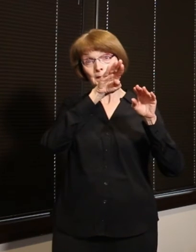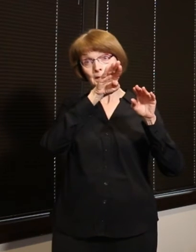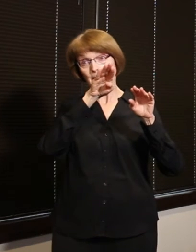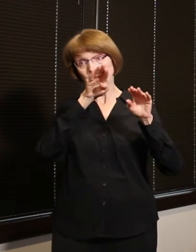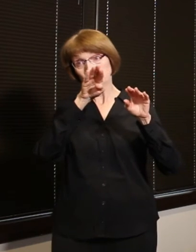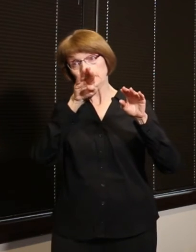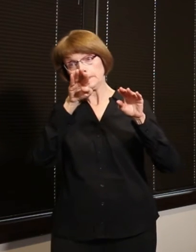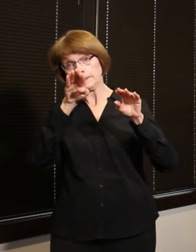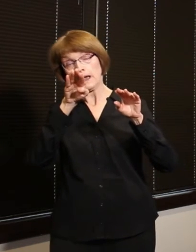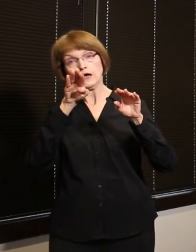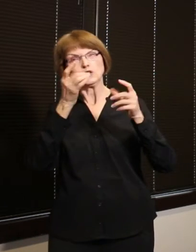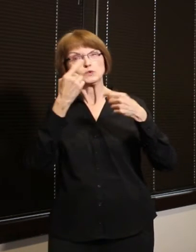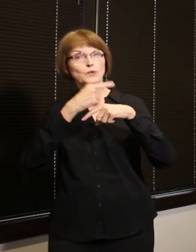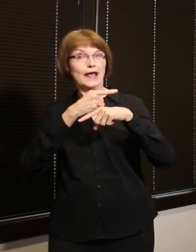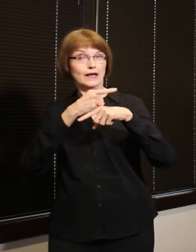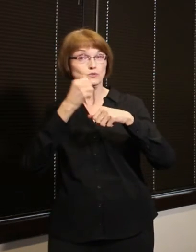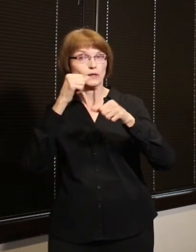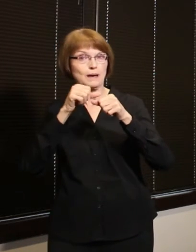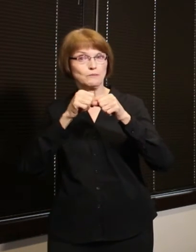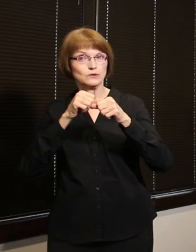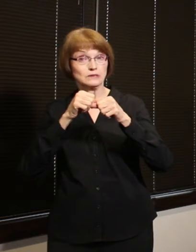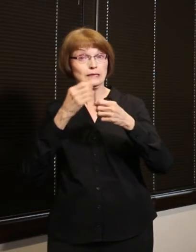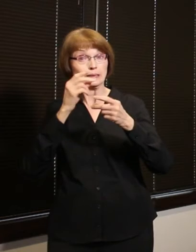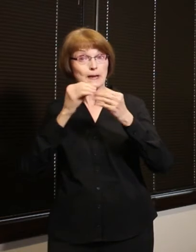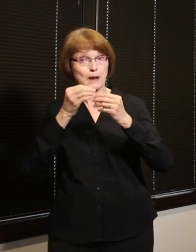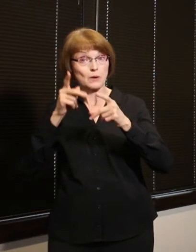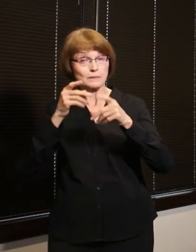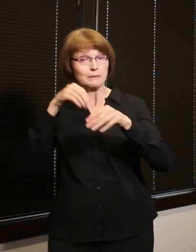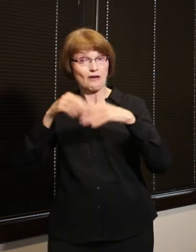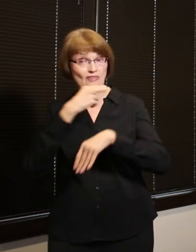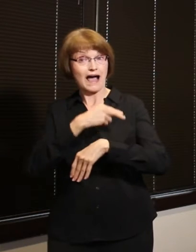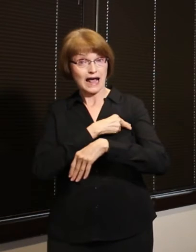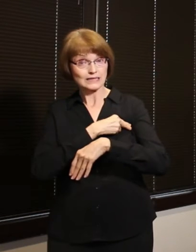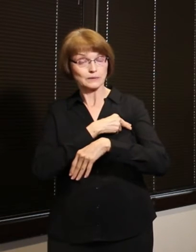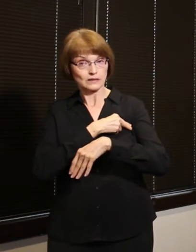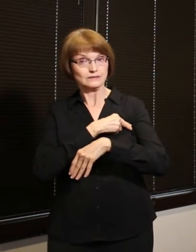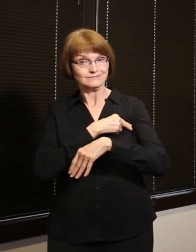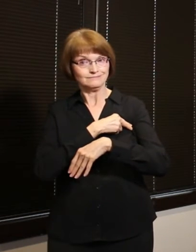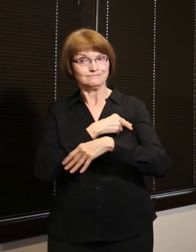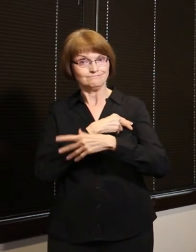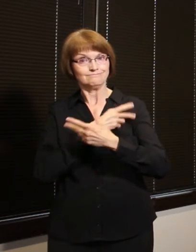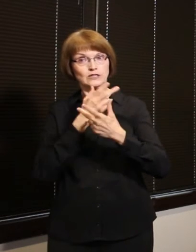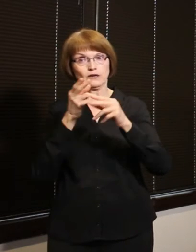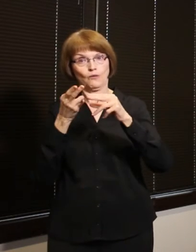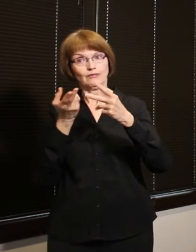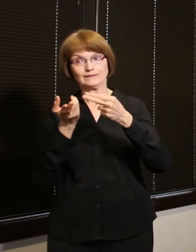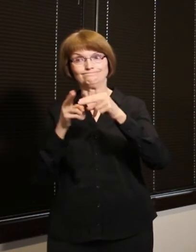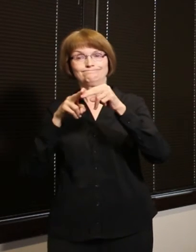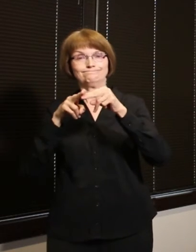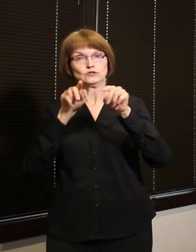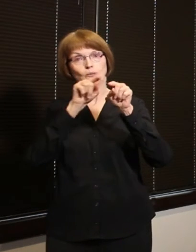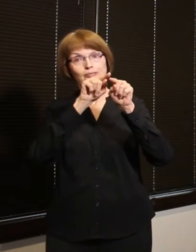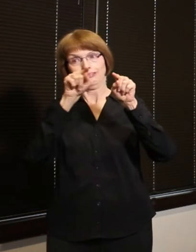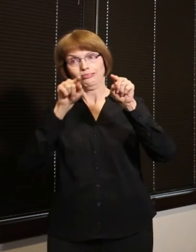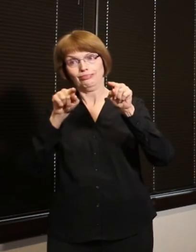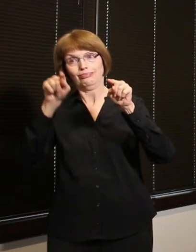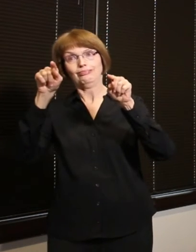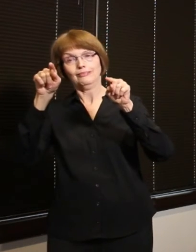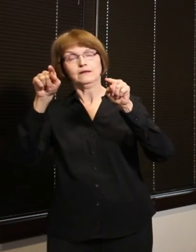today's hospitalizations, as you remember, is still significantly higher than when we started this back on April